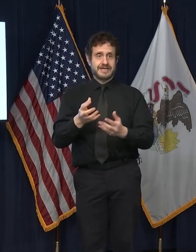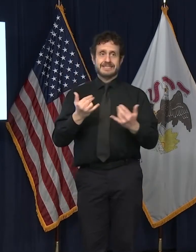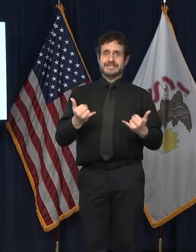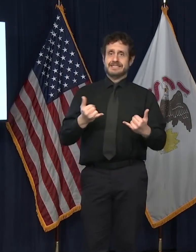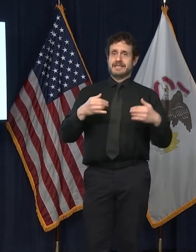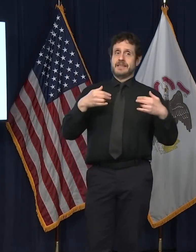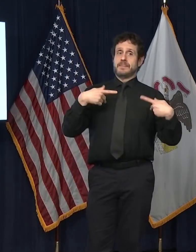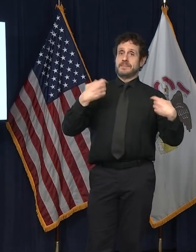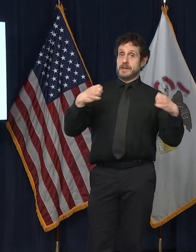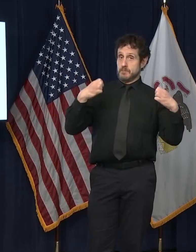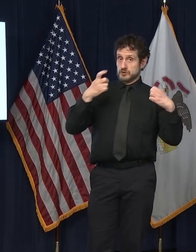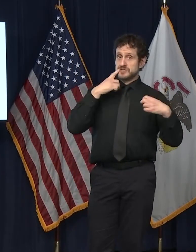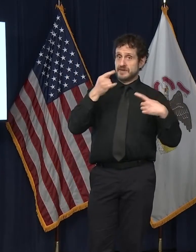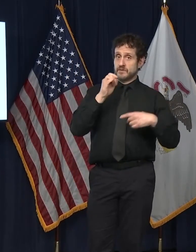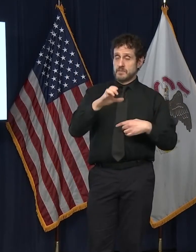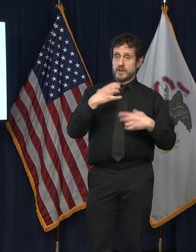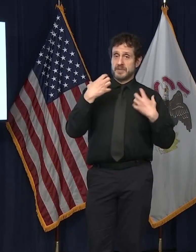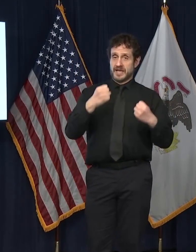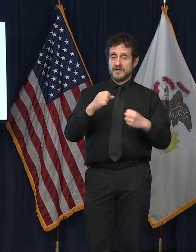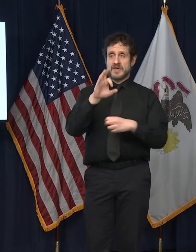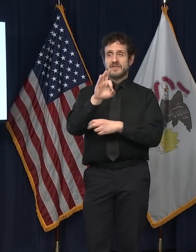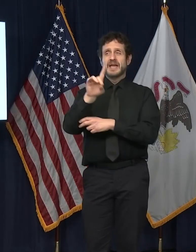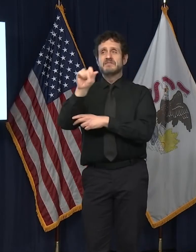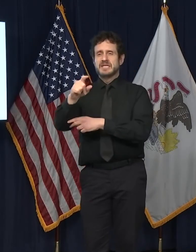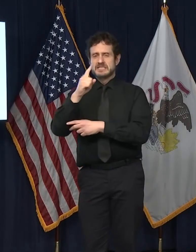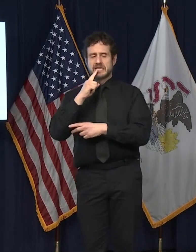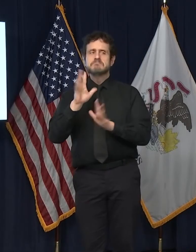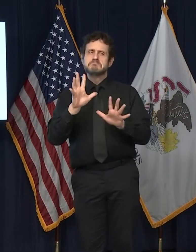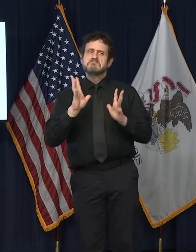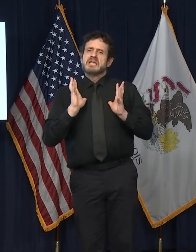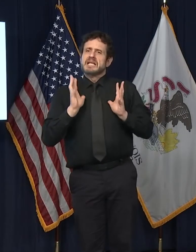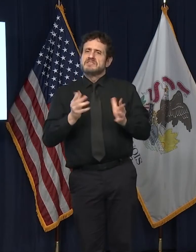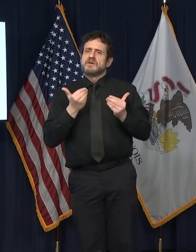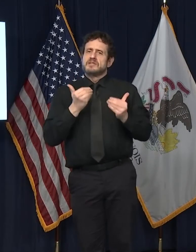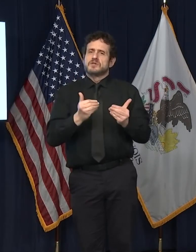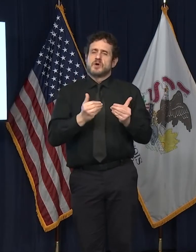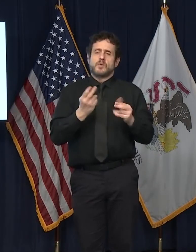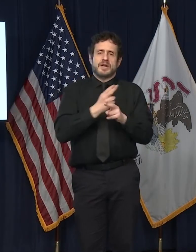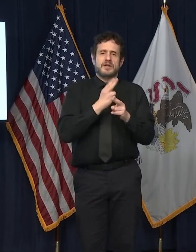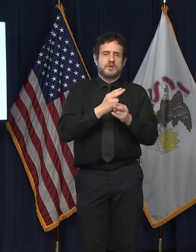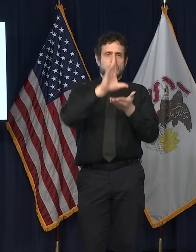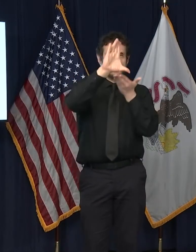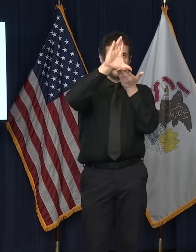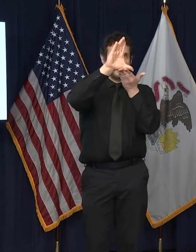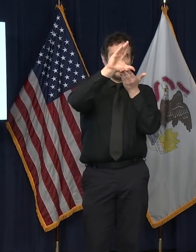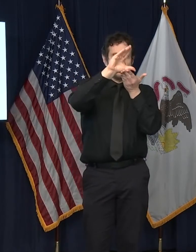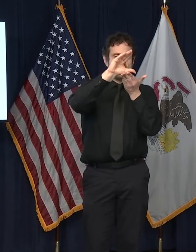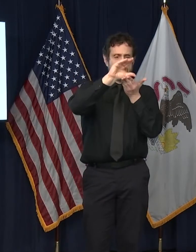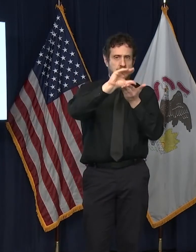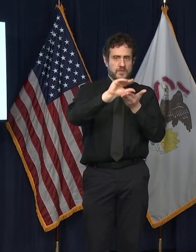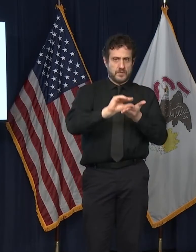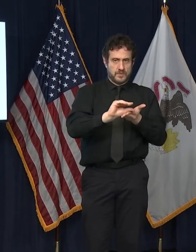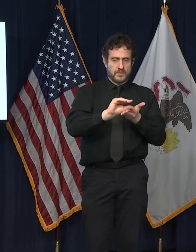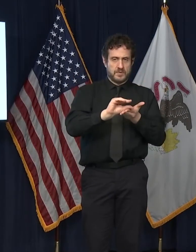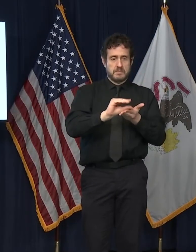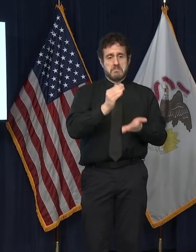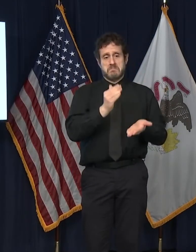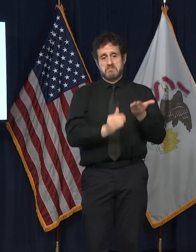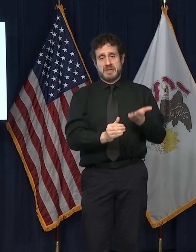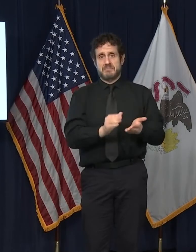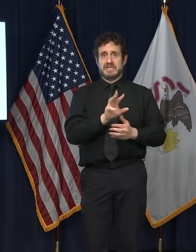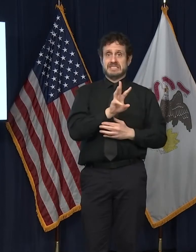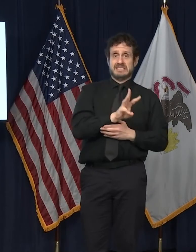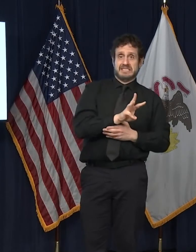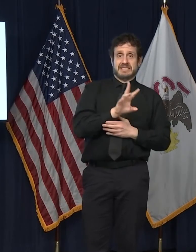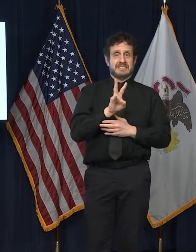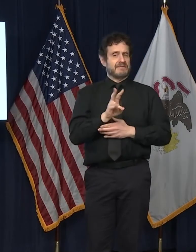the FDA is advising that it's acceptable to use every full dose that can be obtained from this vial. And